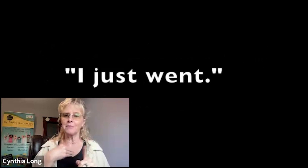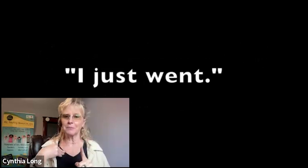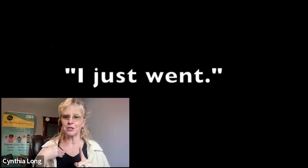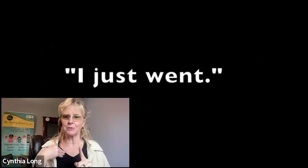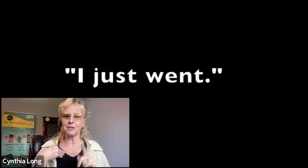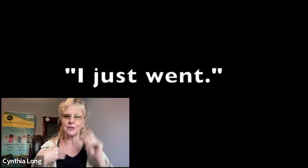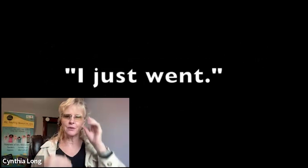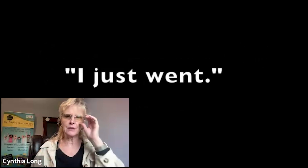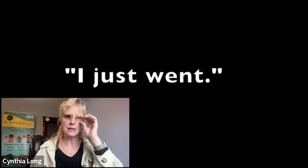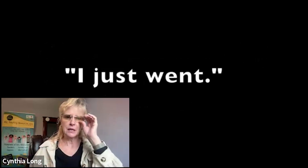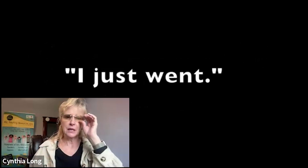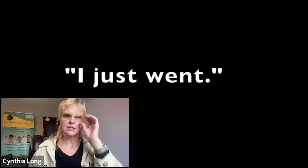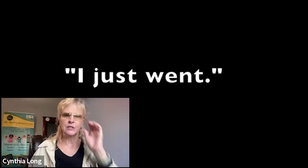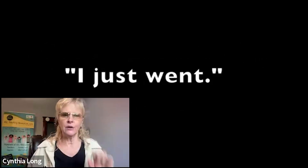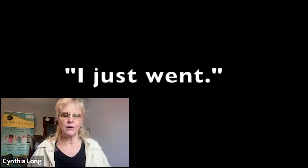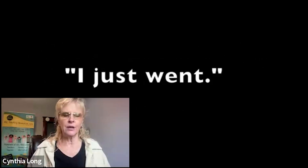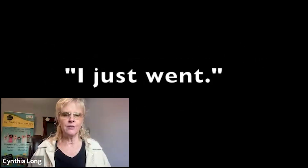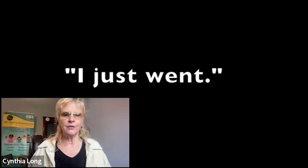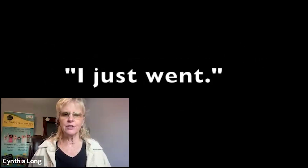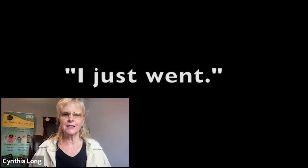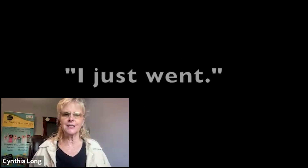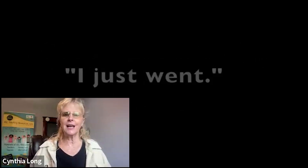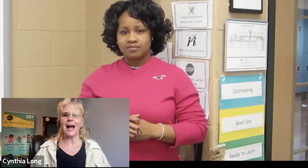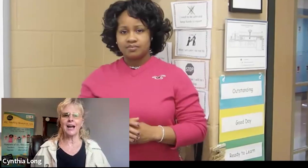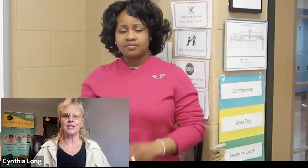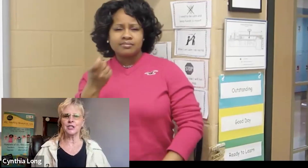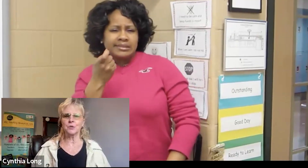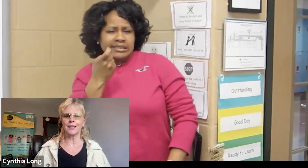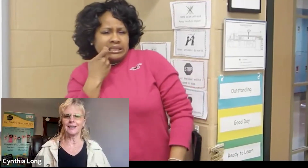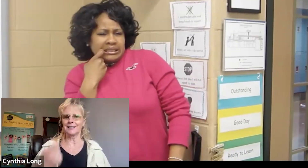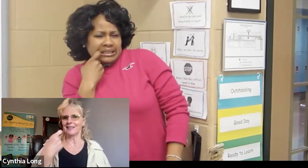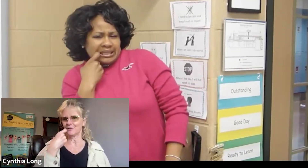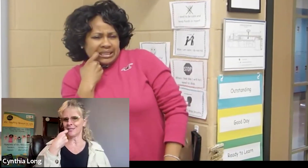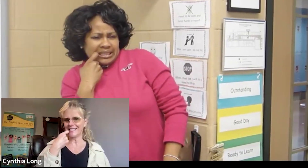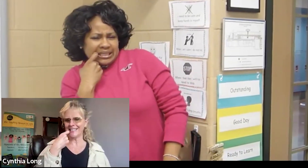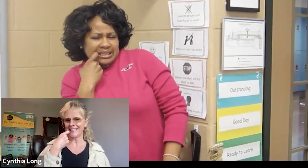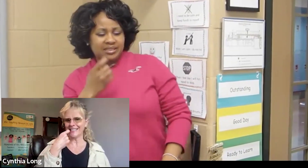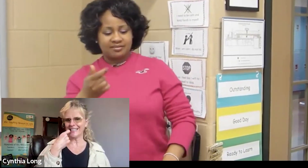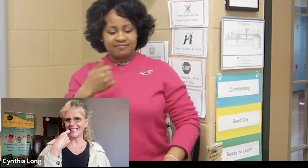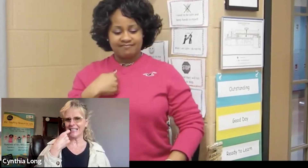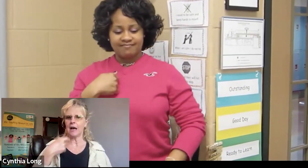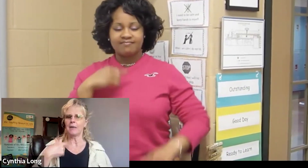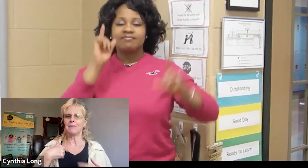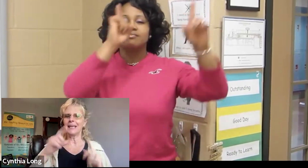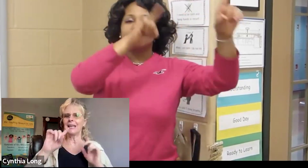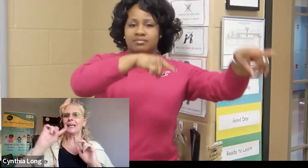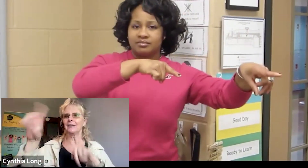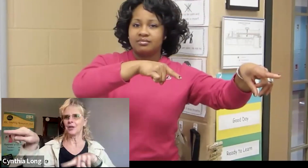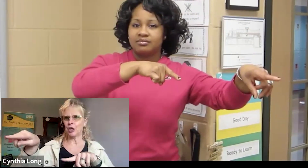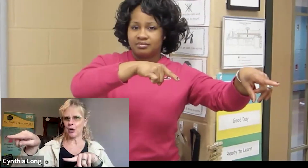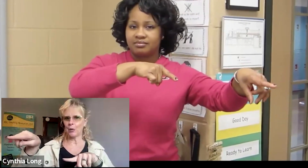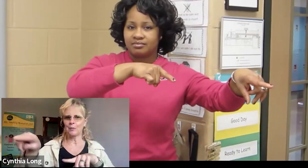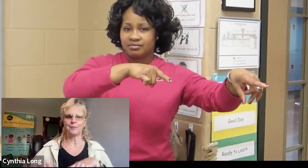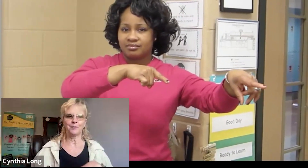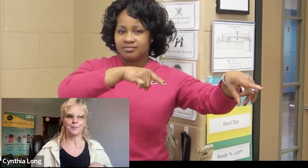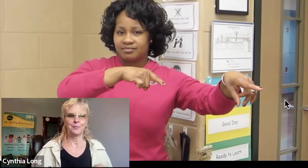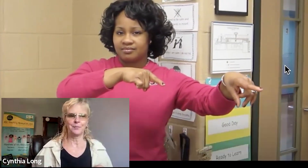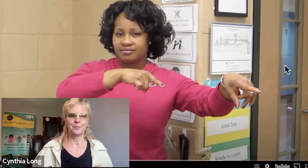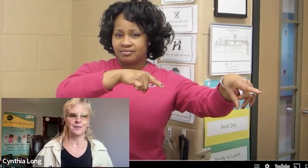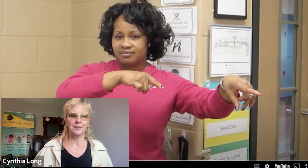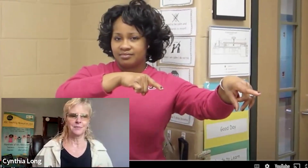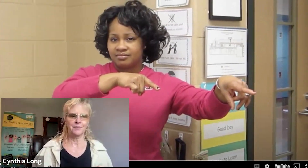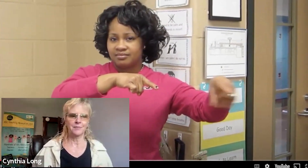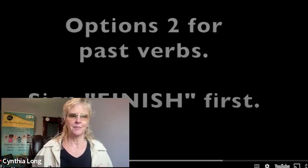you have a membership to. So if you just say, I just went, recently, me, go.